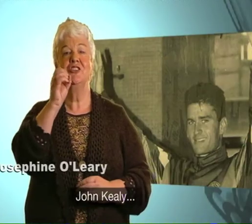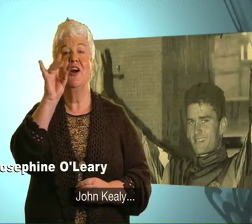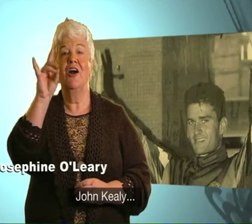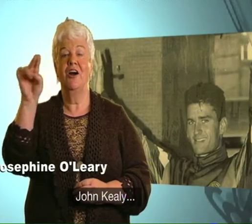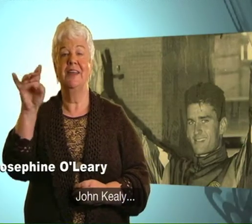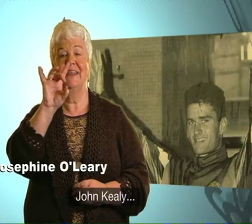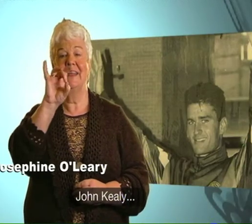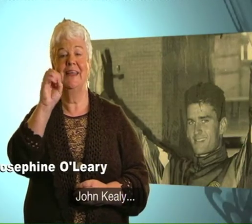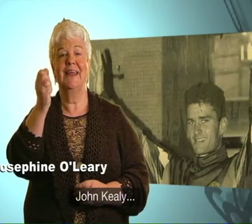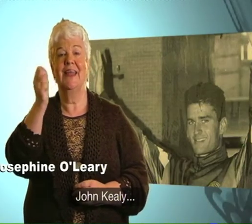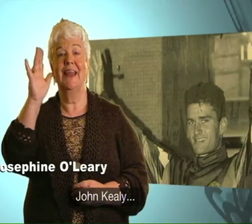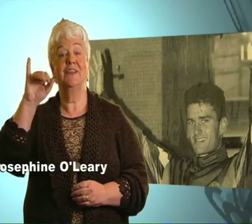John Keeley